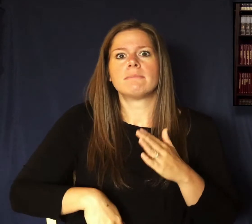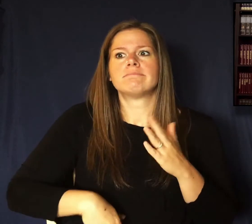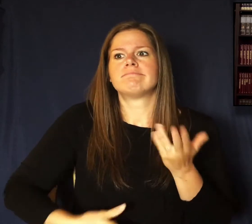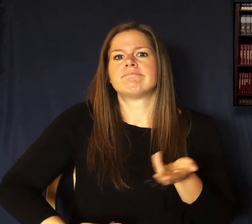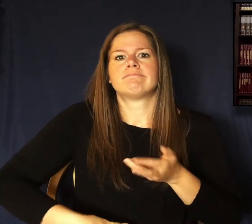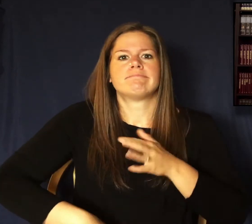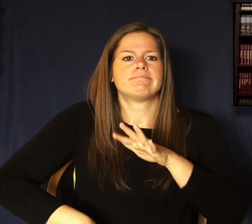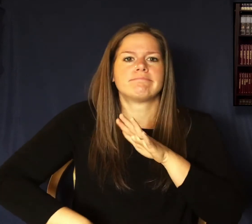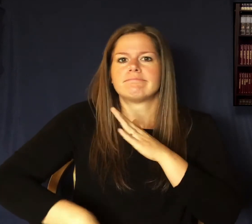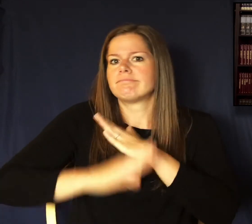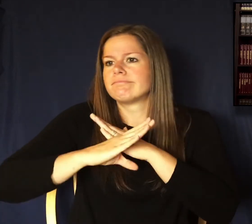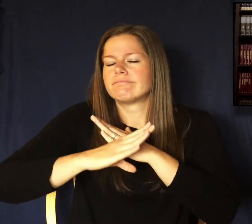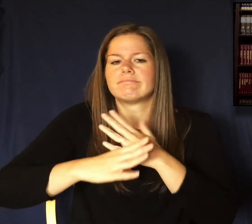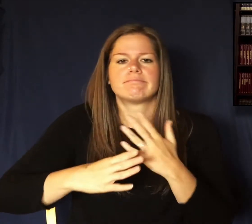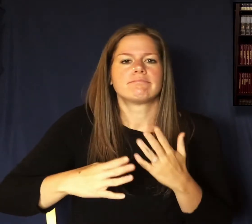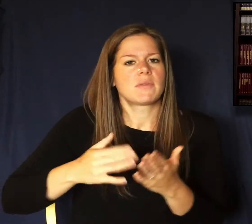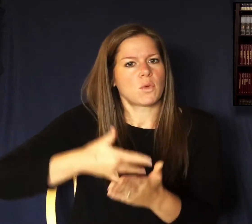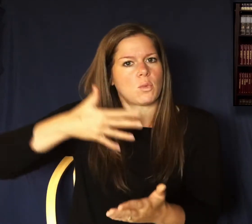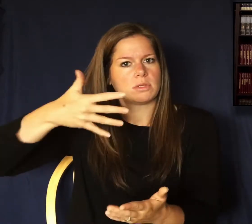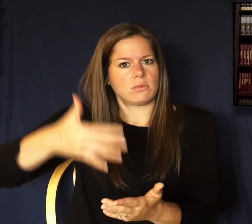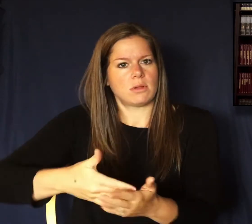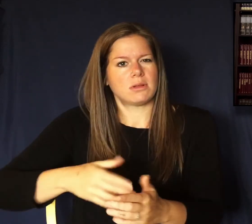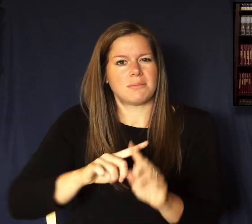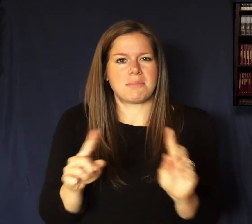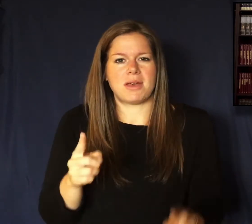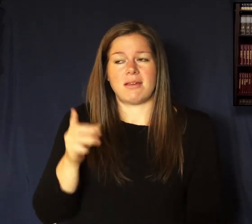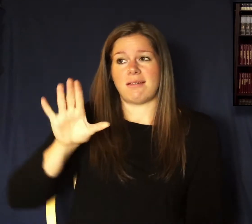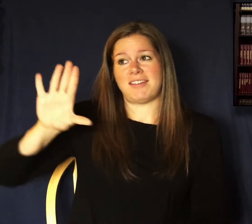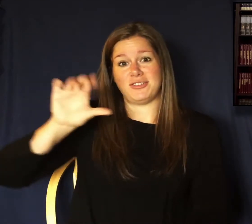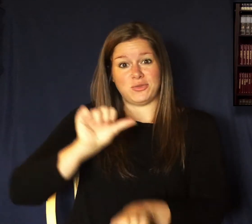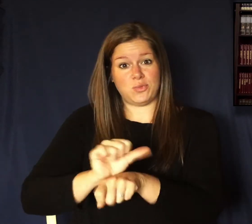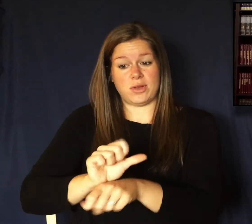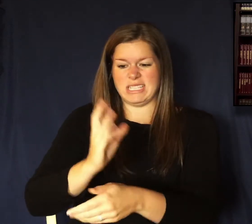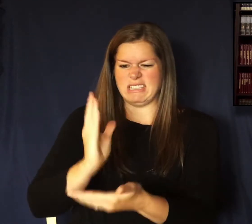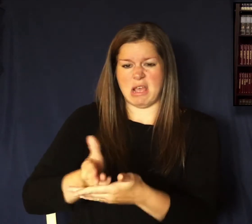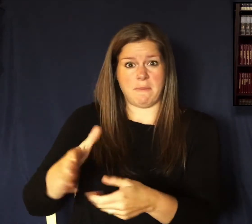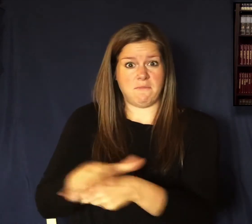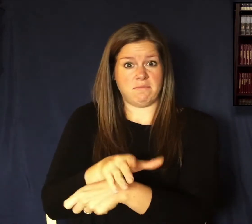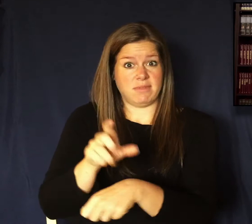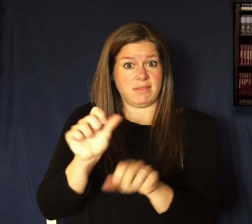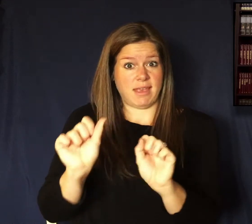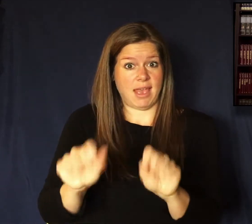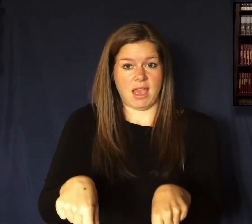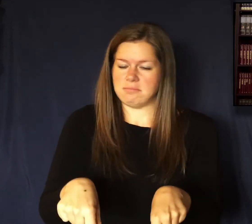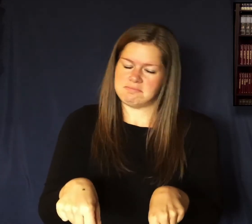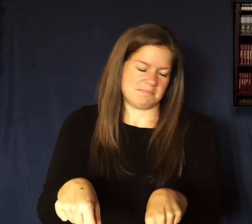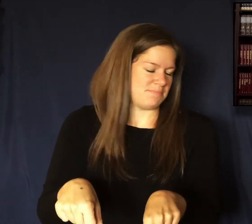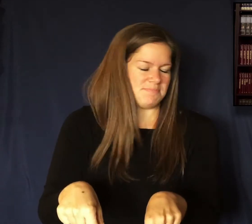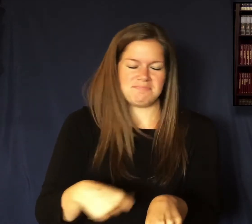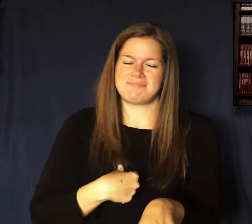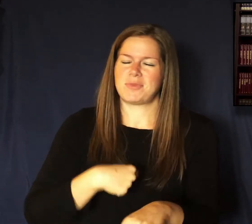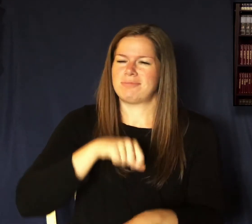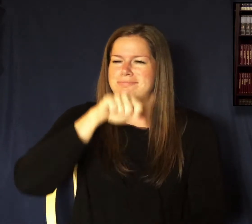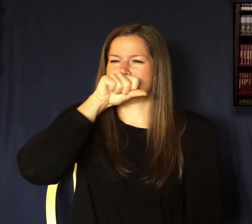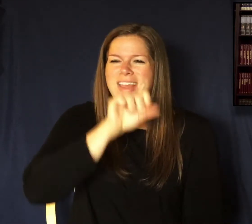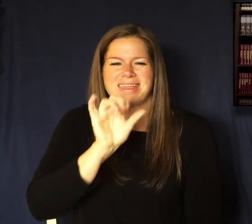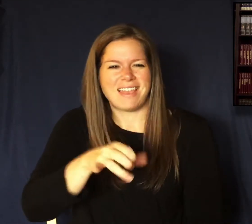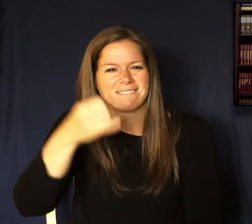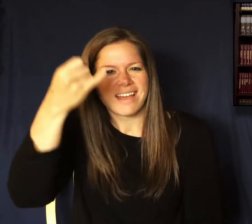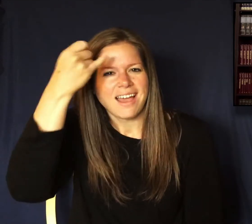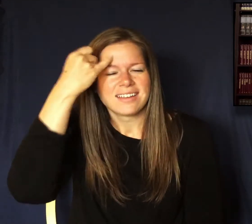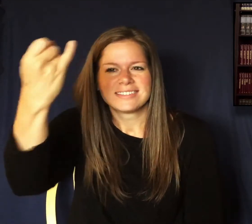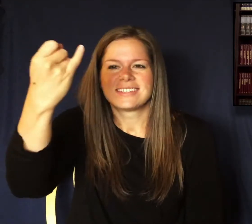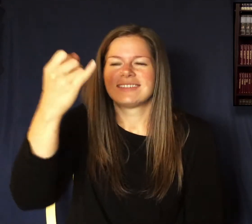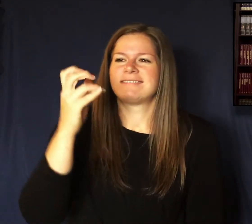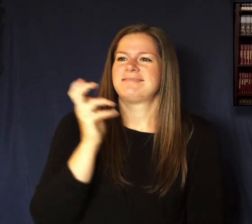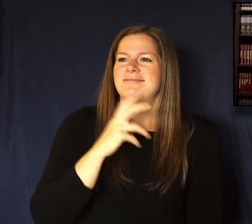up. But his work can't be stopped. I love that. That's why that's a beautiful moment to me, even though it seems a little messed up that they're trying to